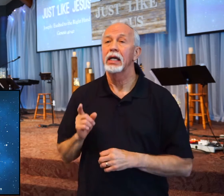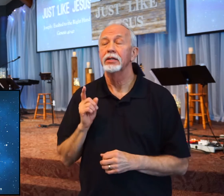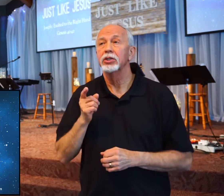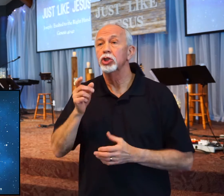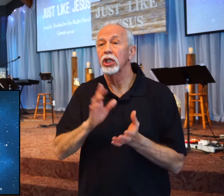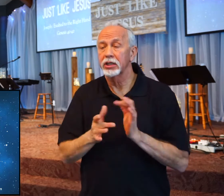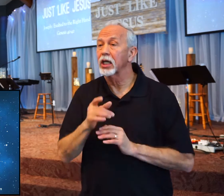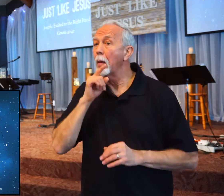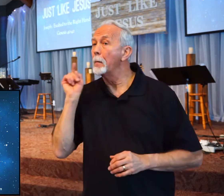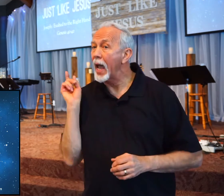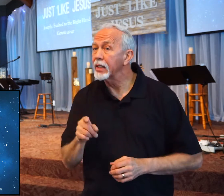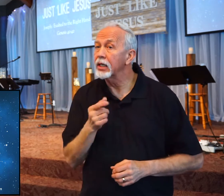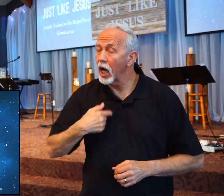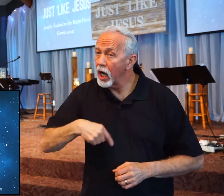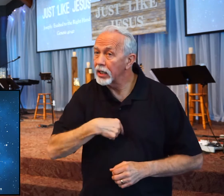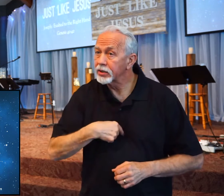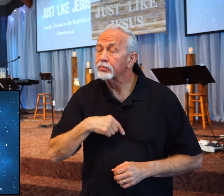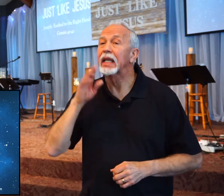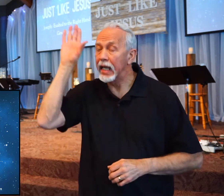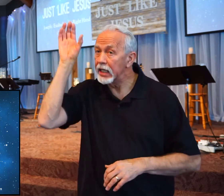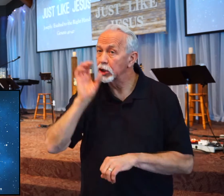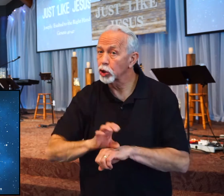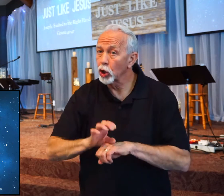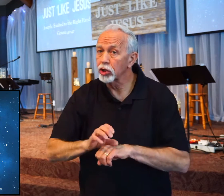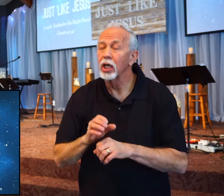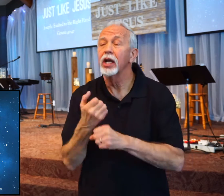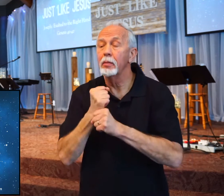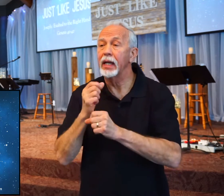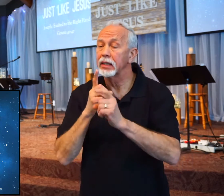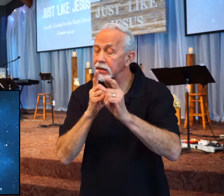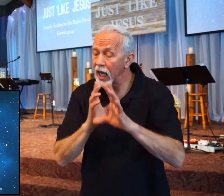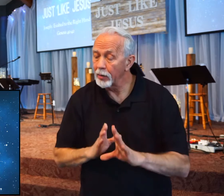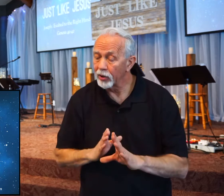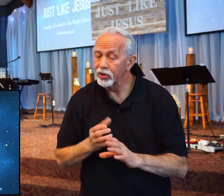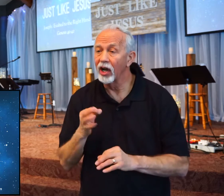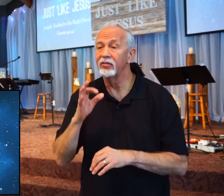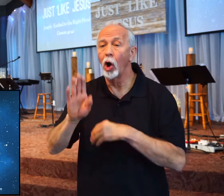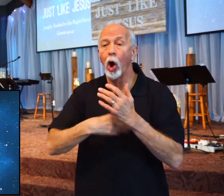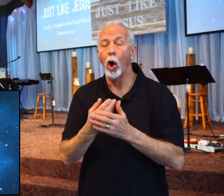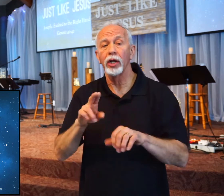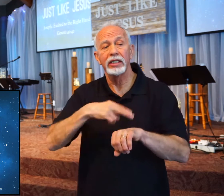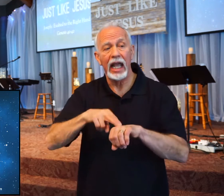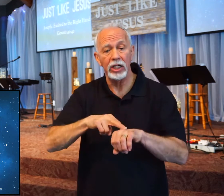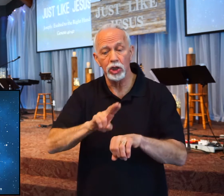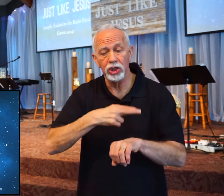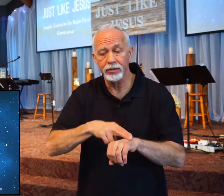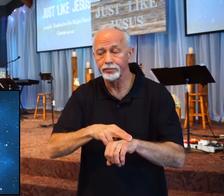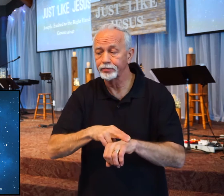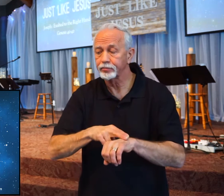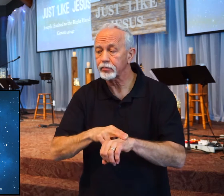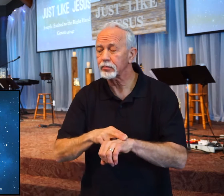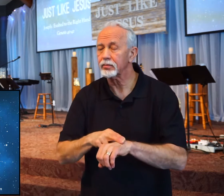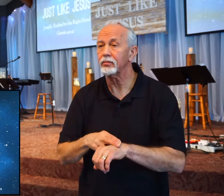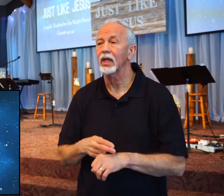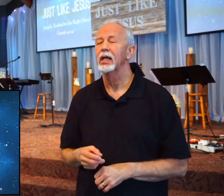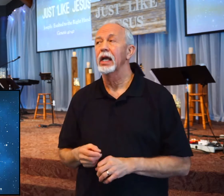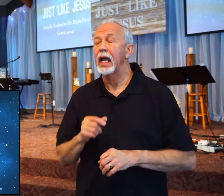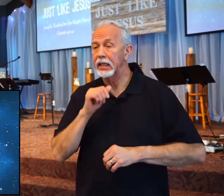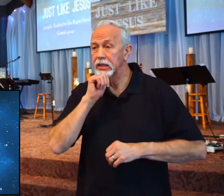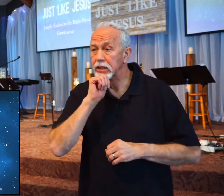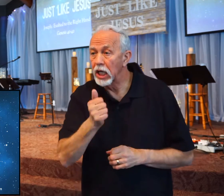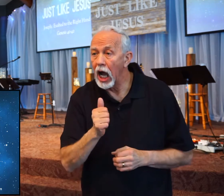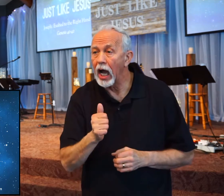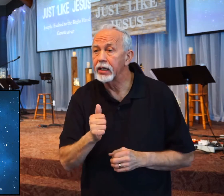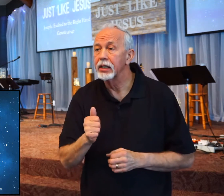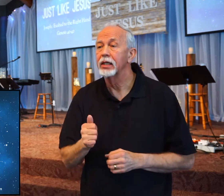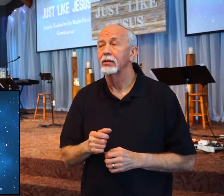has commanded us as His church to make disciples of all the nations. And so to this end, it's not